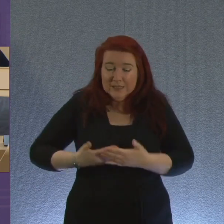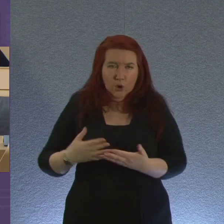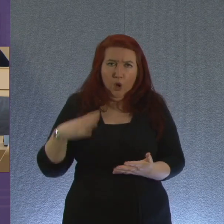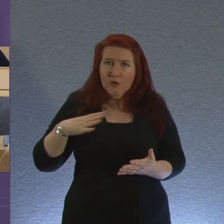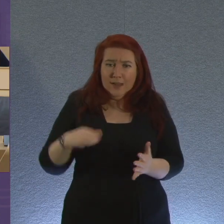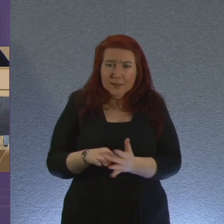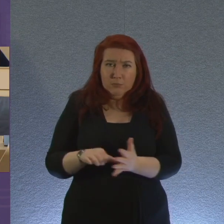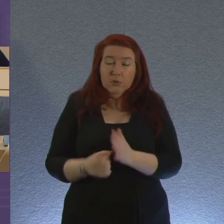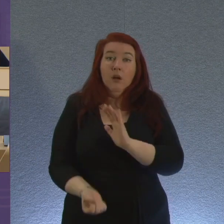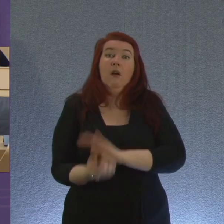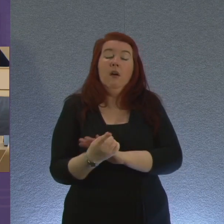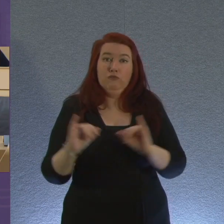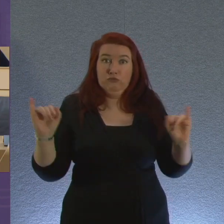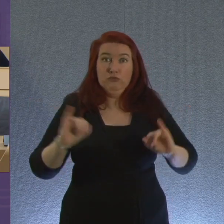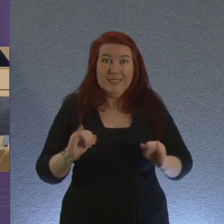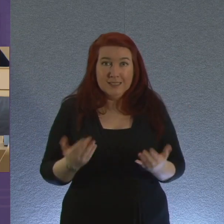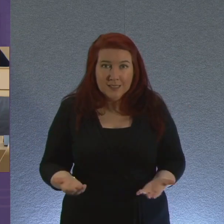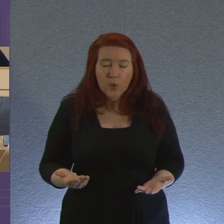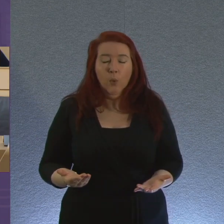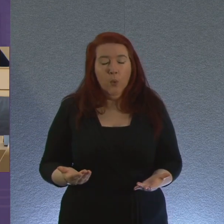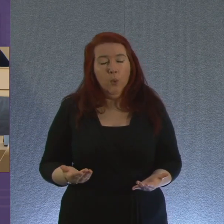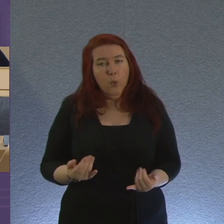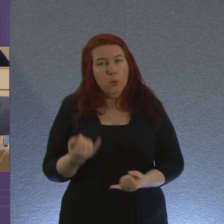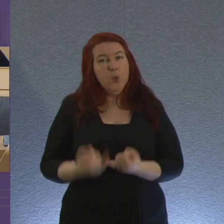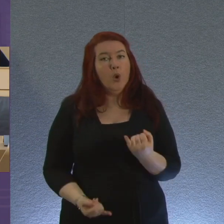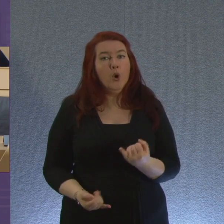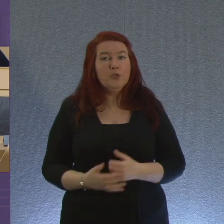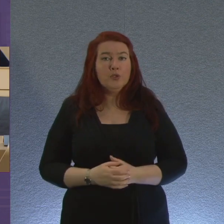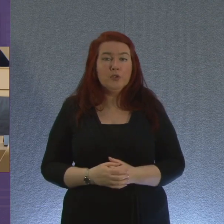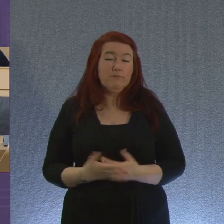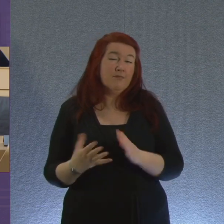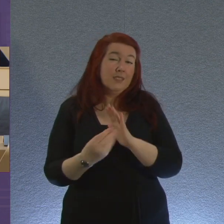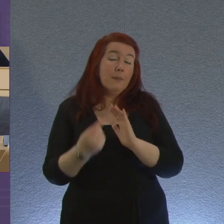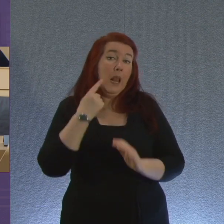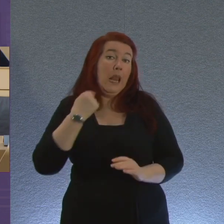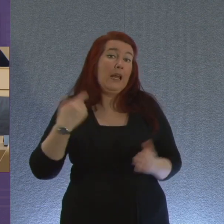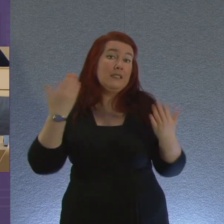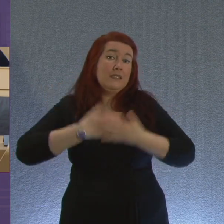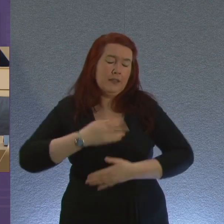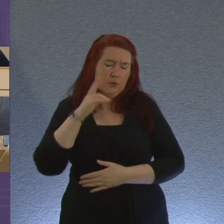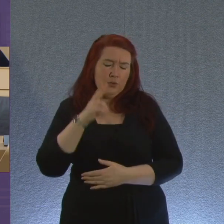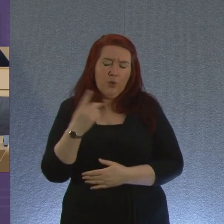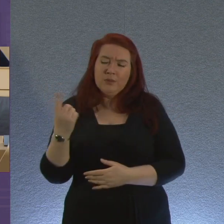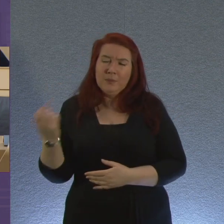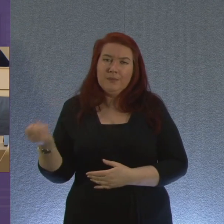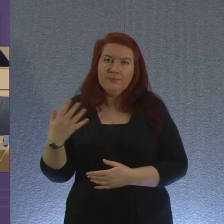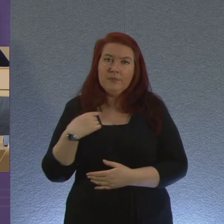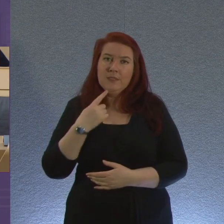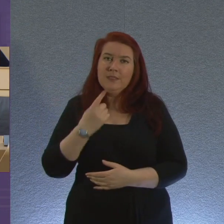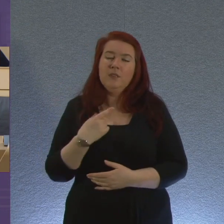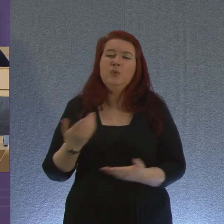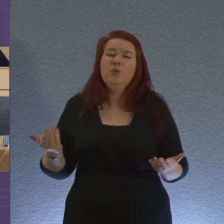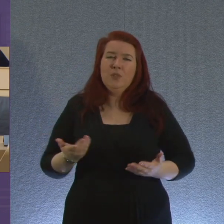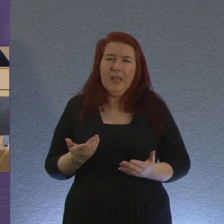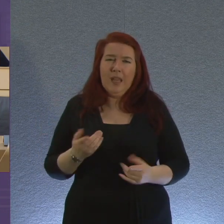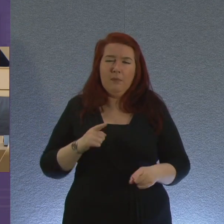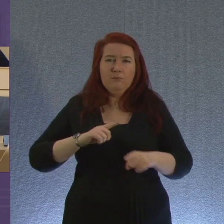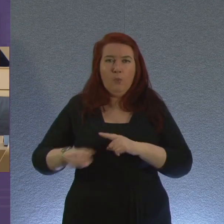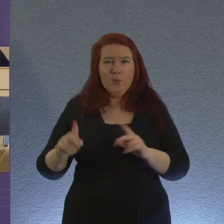the crisis that we face at this time. I saw last night somebody say that today would be the blackest day in